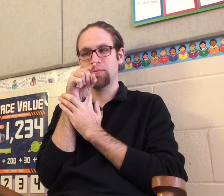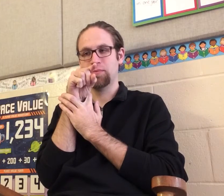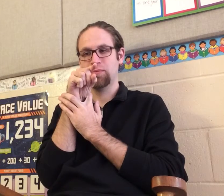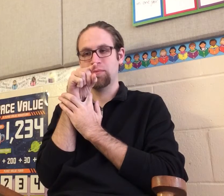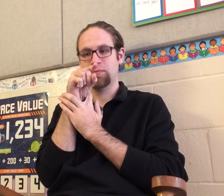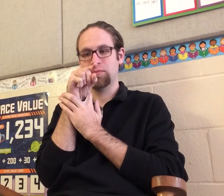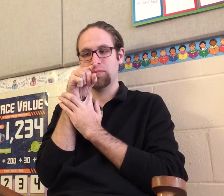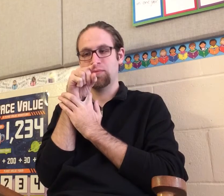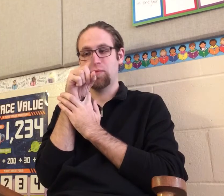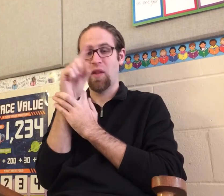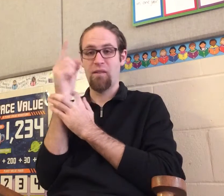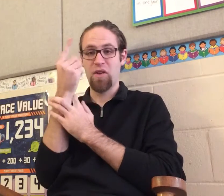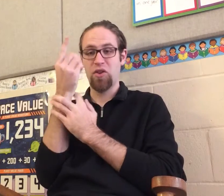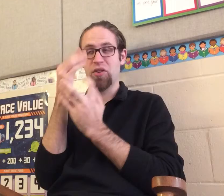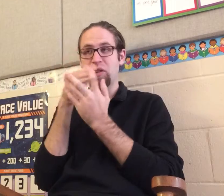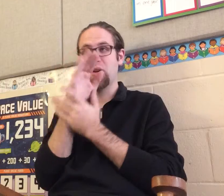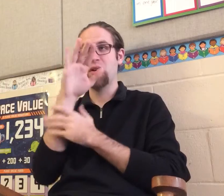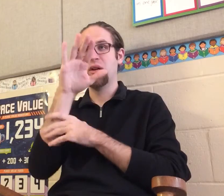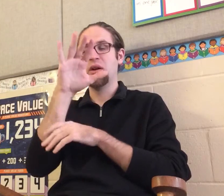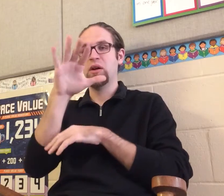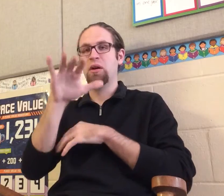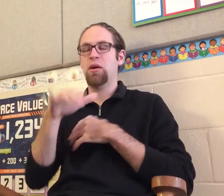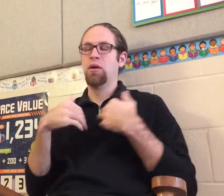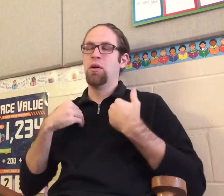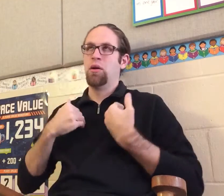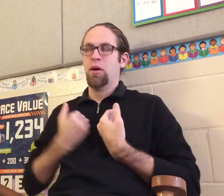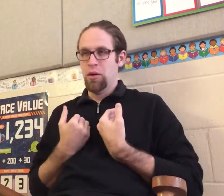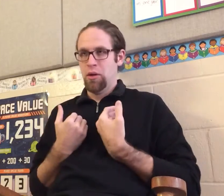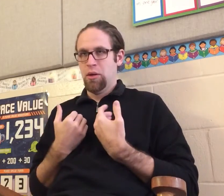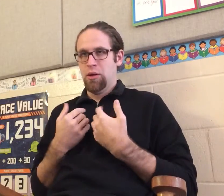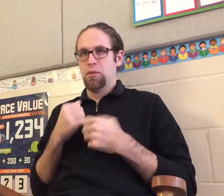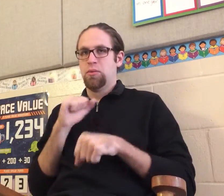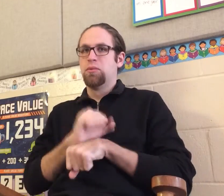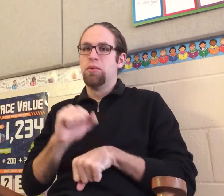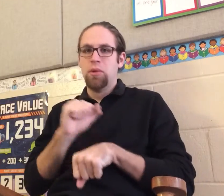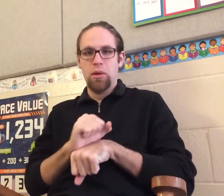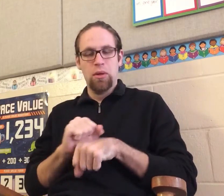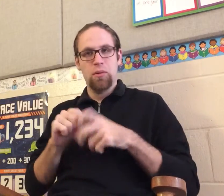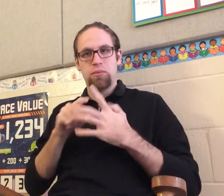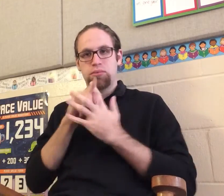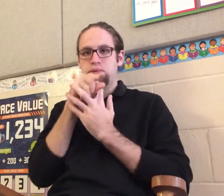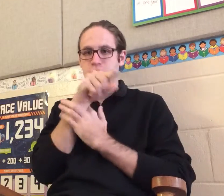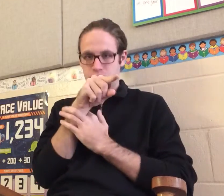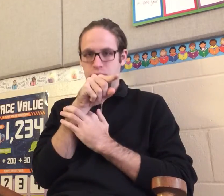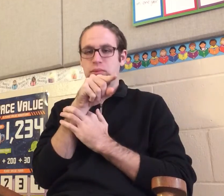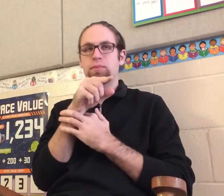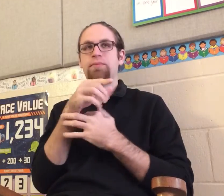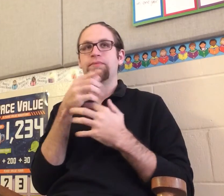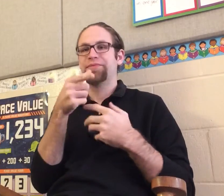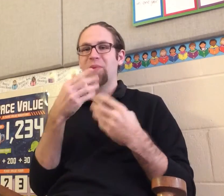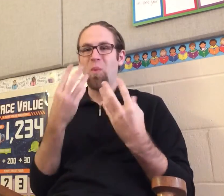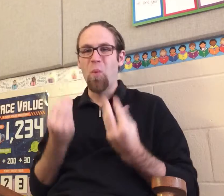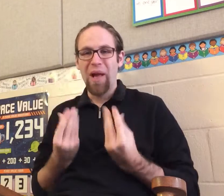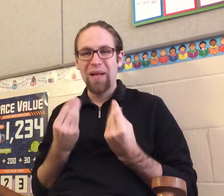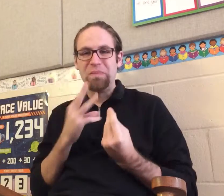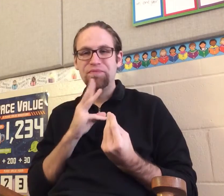When the chick first emerges, it is tired from the effort of breaking out of its shell. It is also wet.